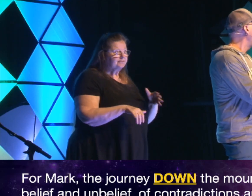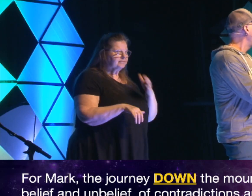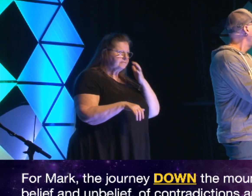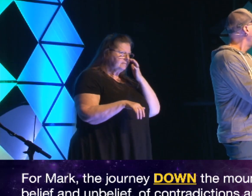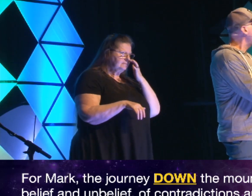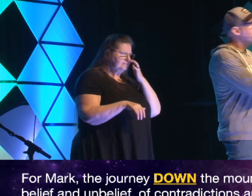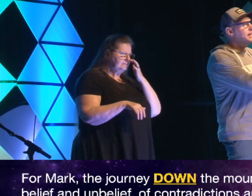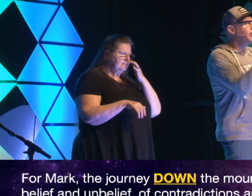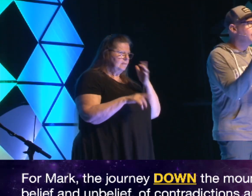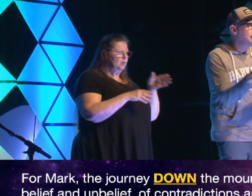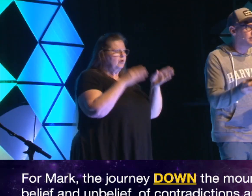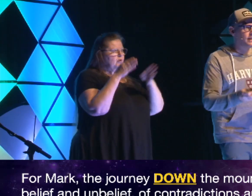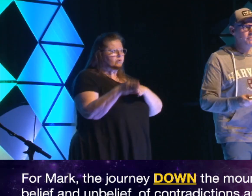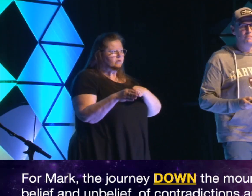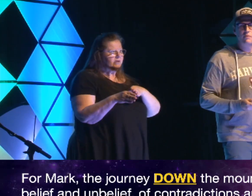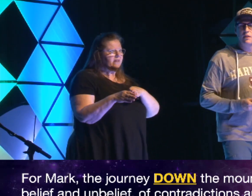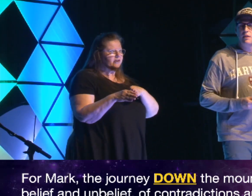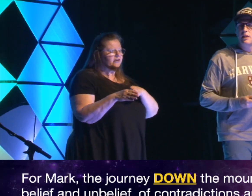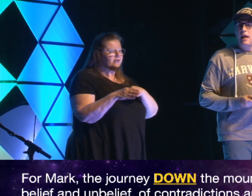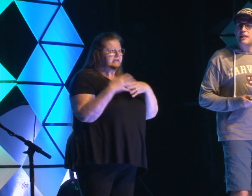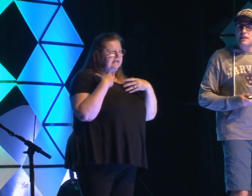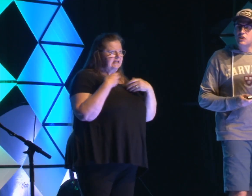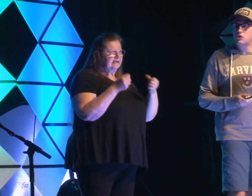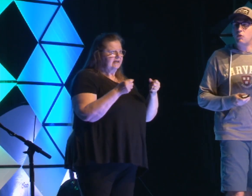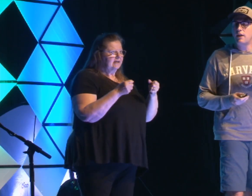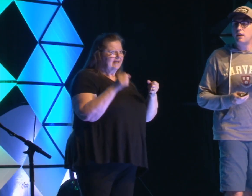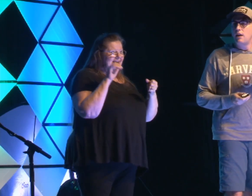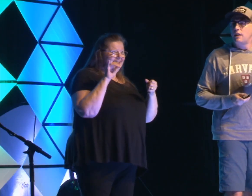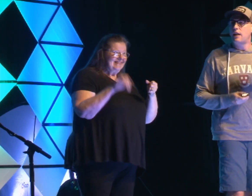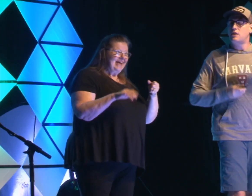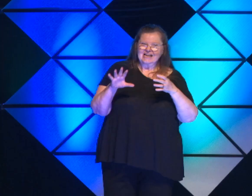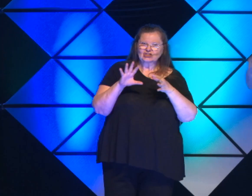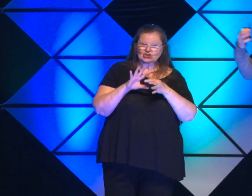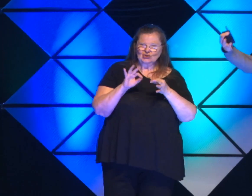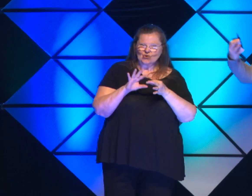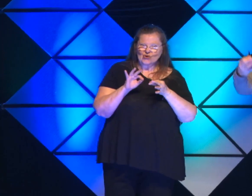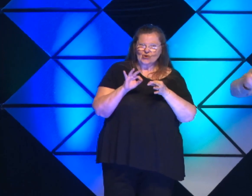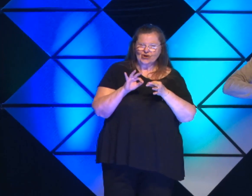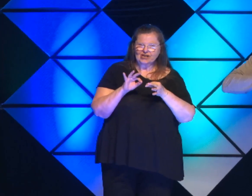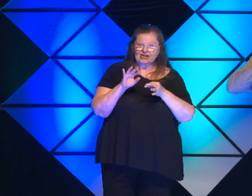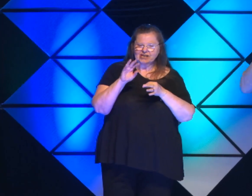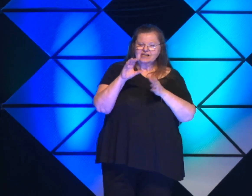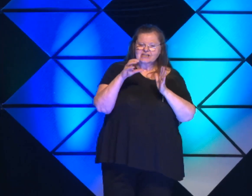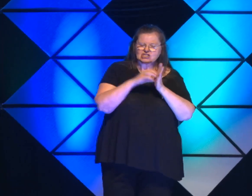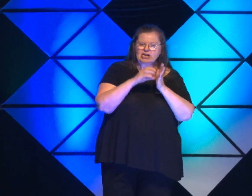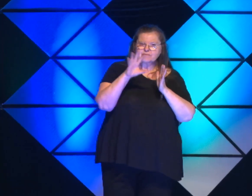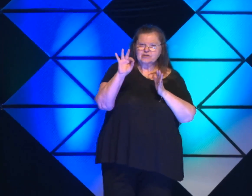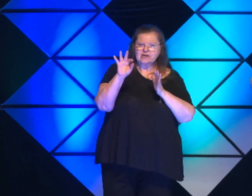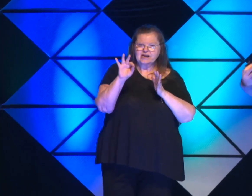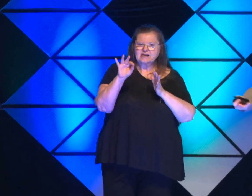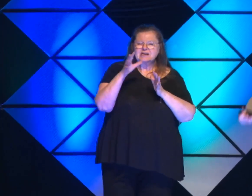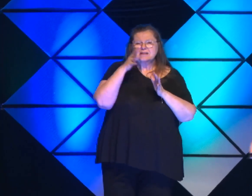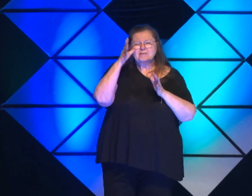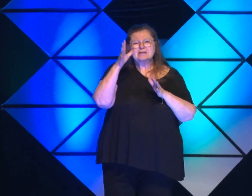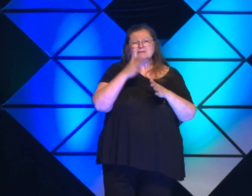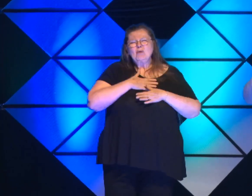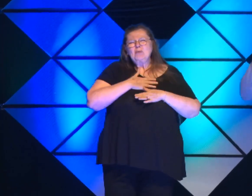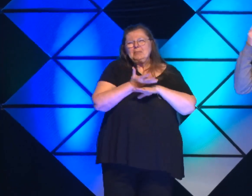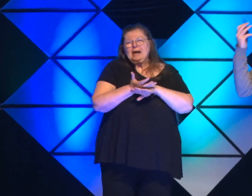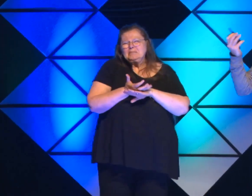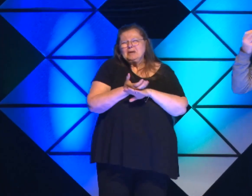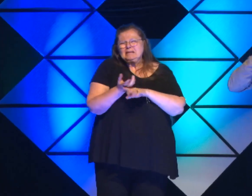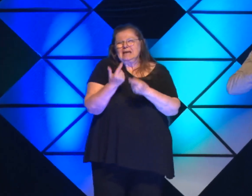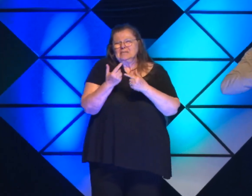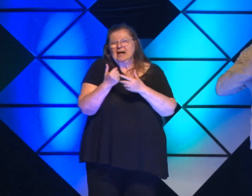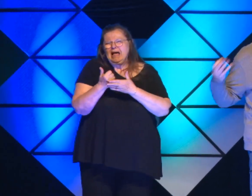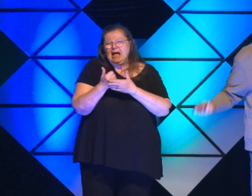story, we go to another healing. And in this story, like the parents, they come and say, can you please, if you can help, help. And Jesus says,